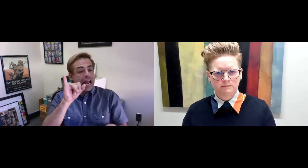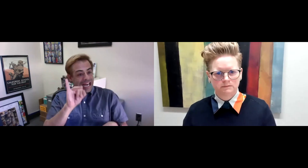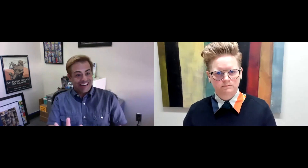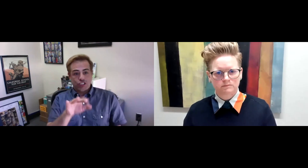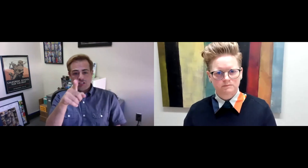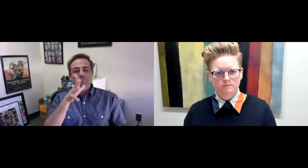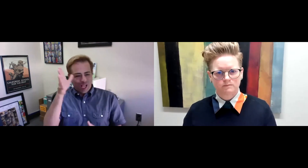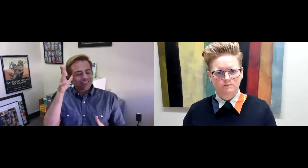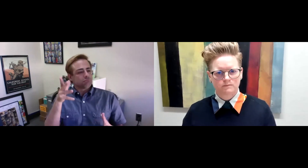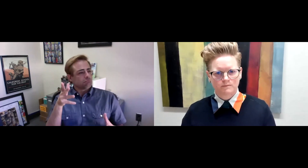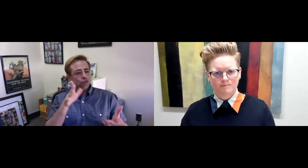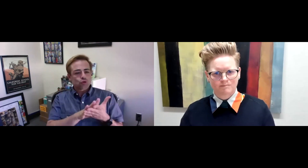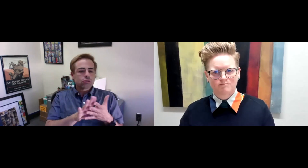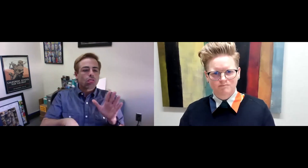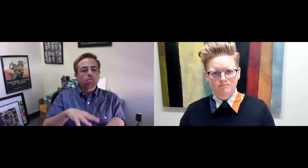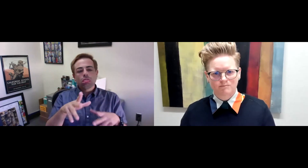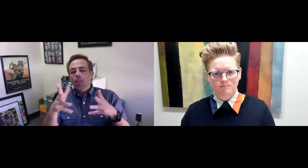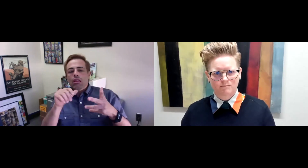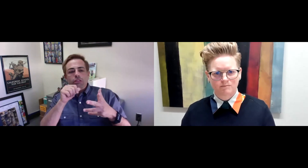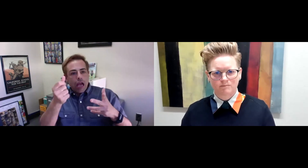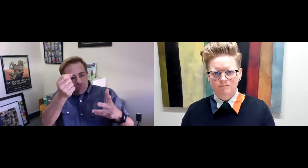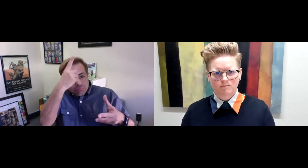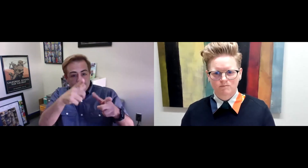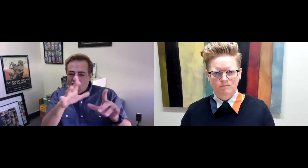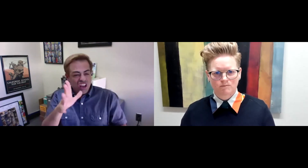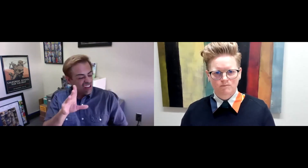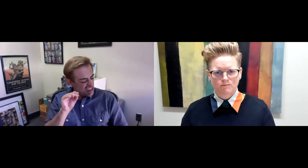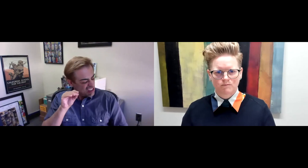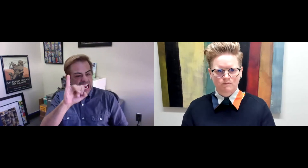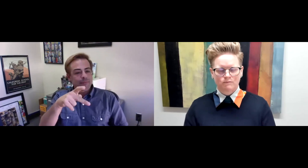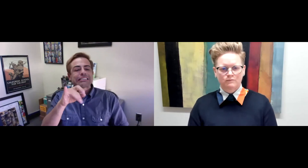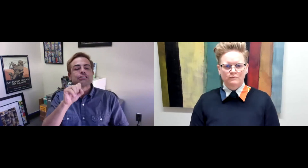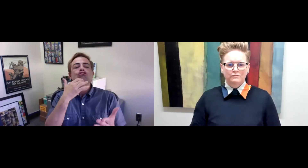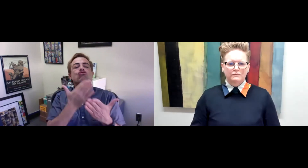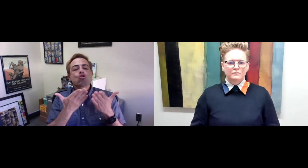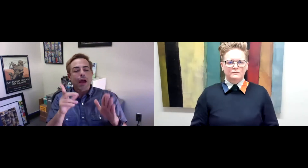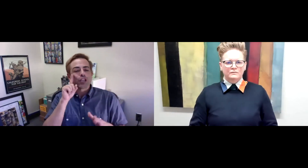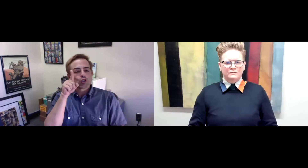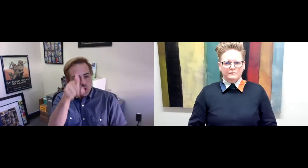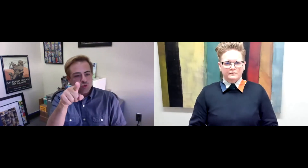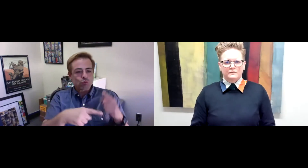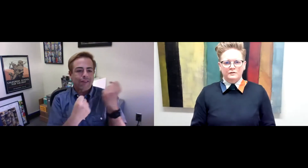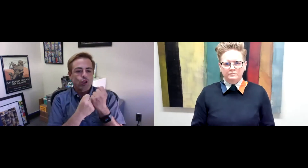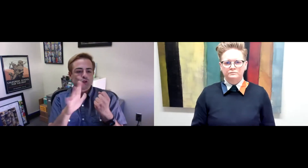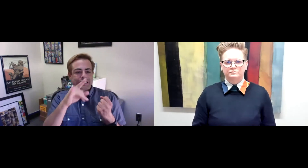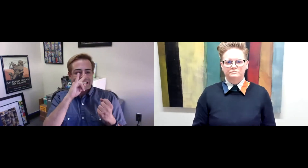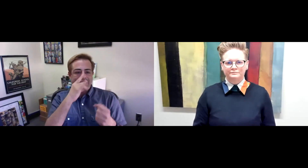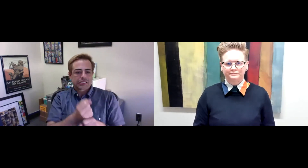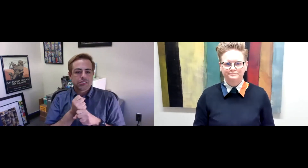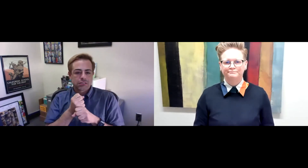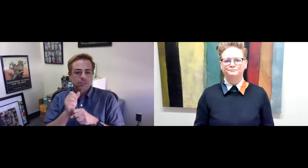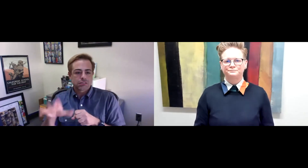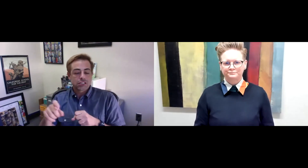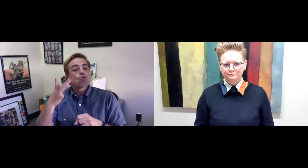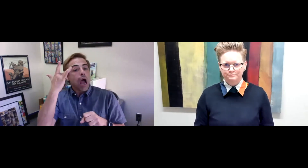IEP. Well, if parents feel like, okay, IEPs are good